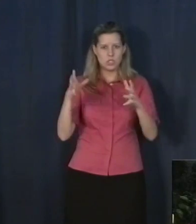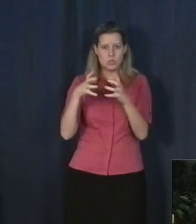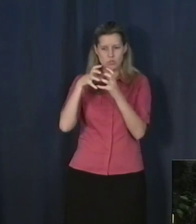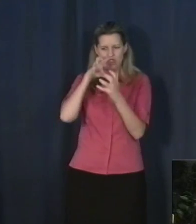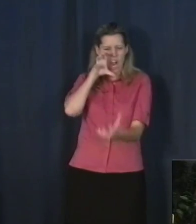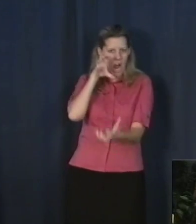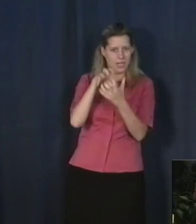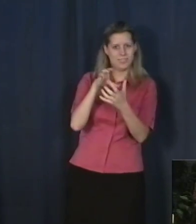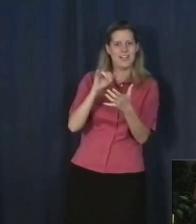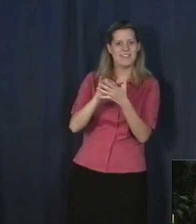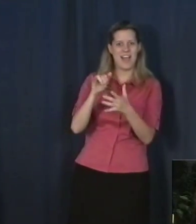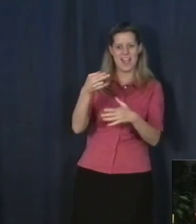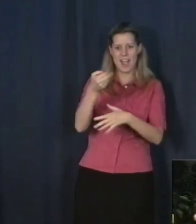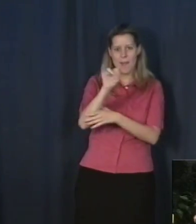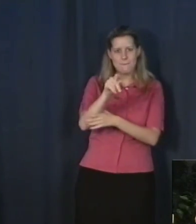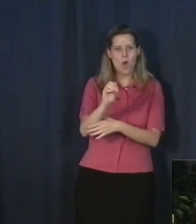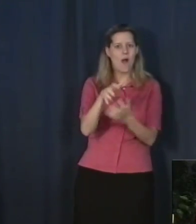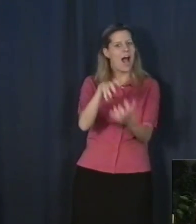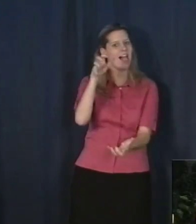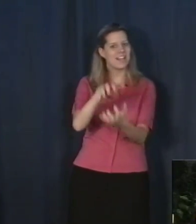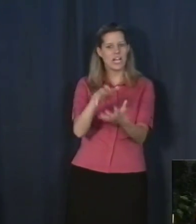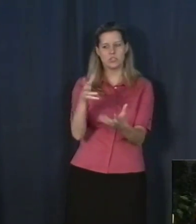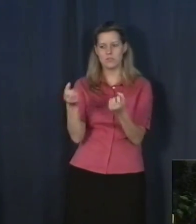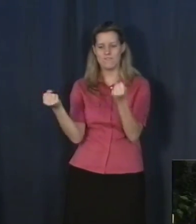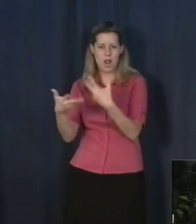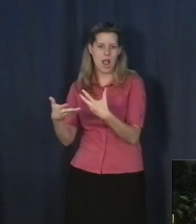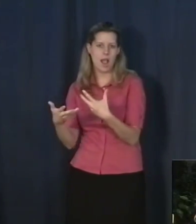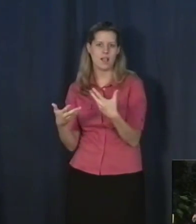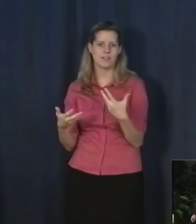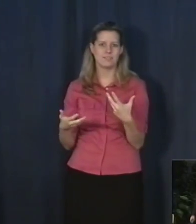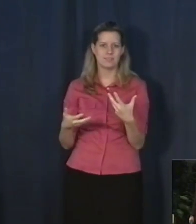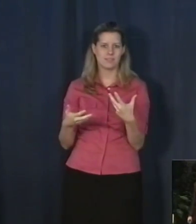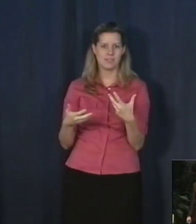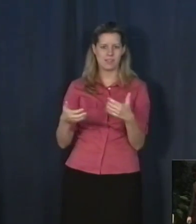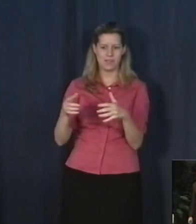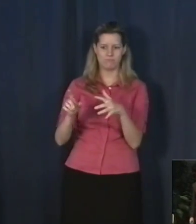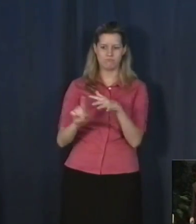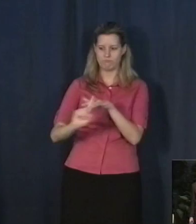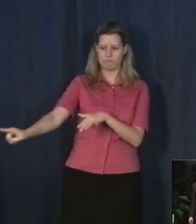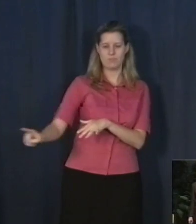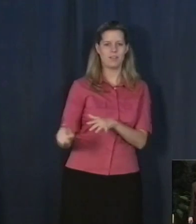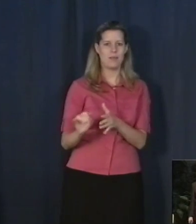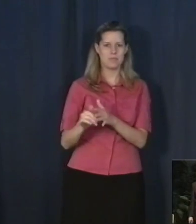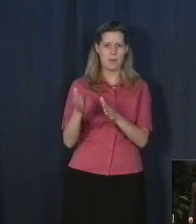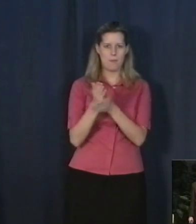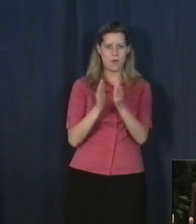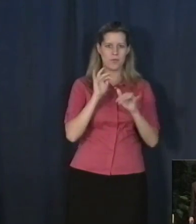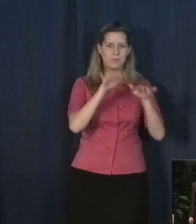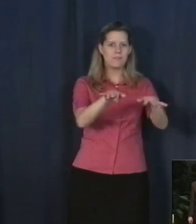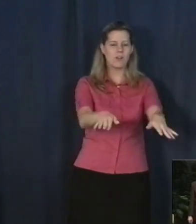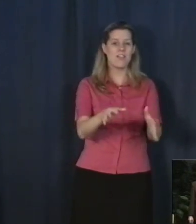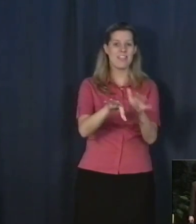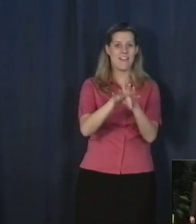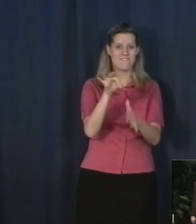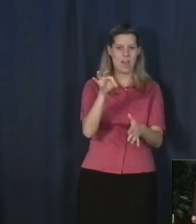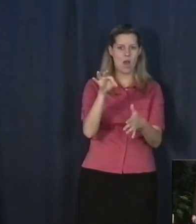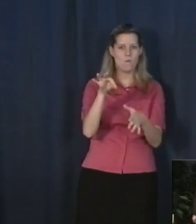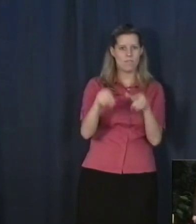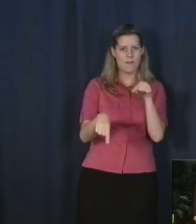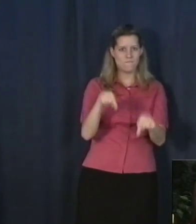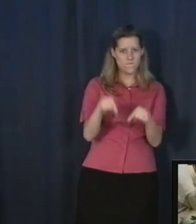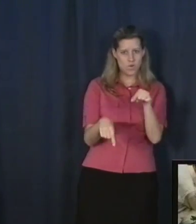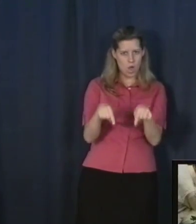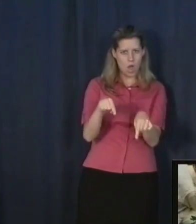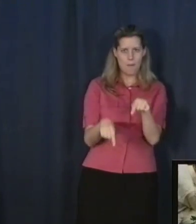he's so ferocious, even the hippos and alligators are afraid of him, or crocodiles. They drive them out of their part of the river. They found footprints of one of